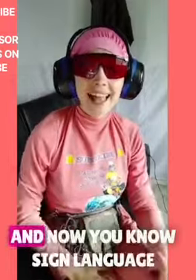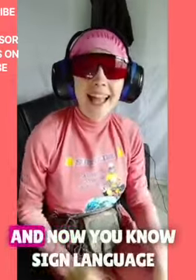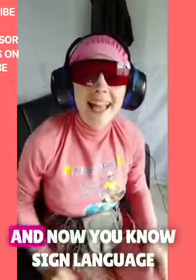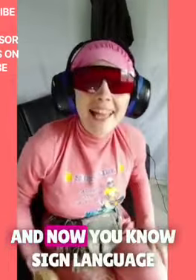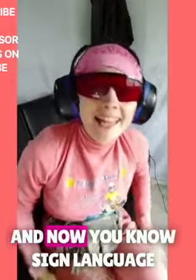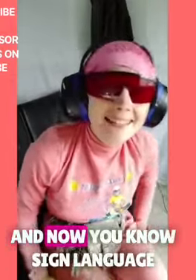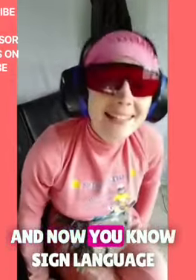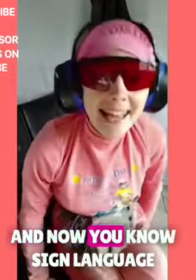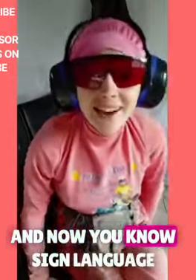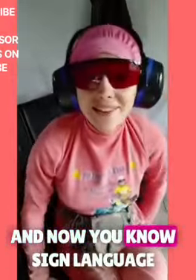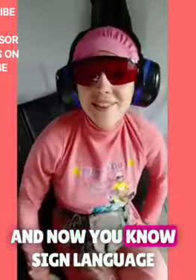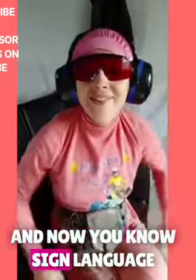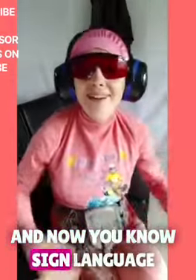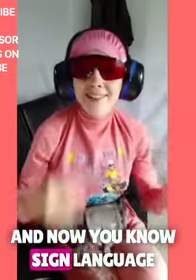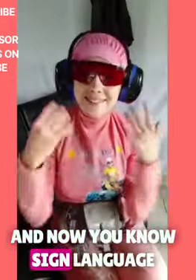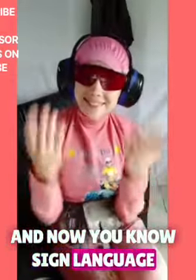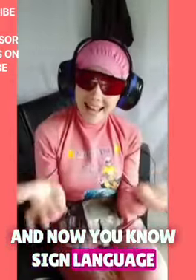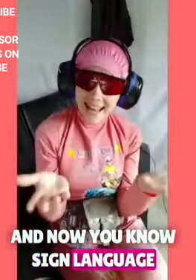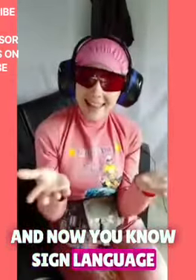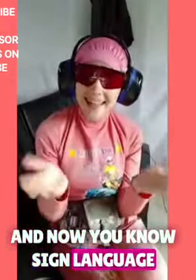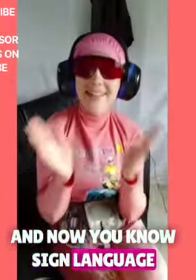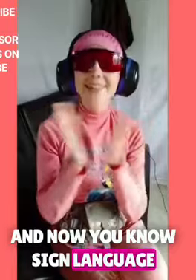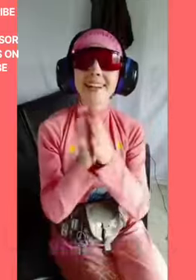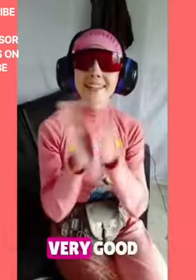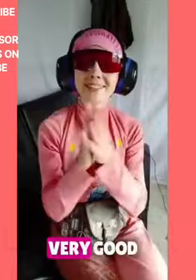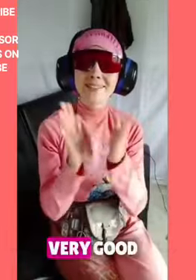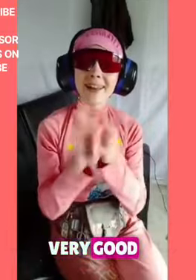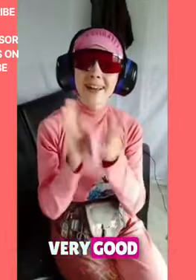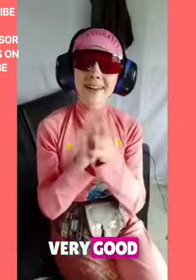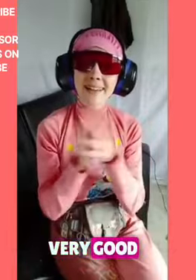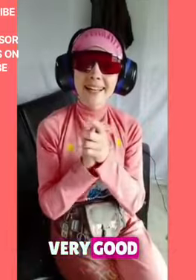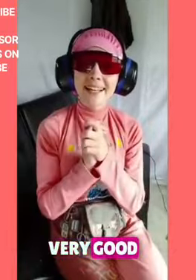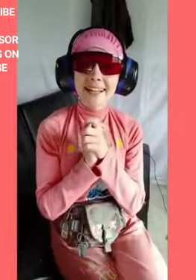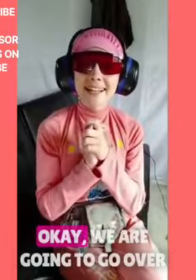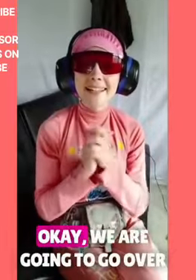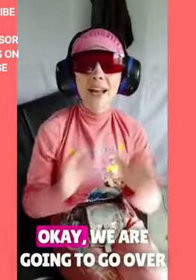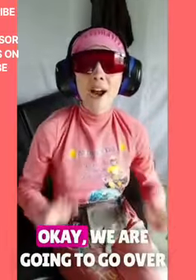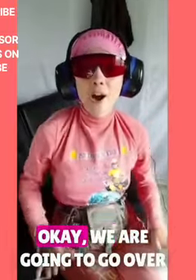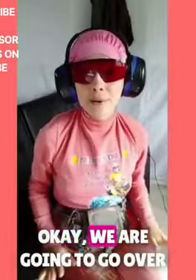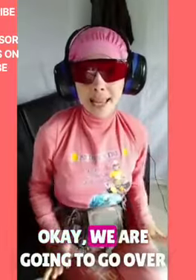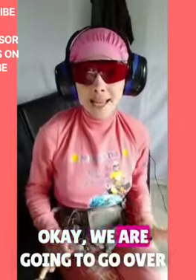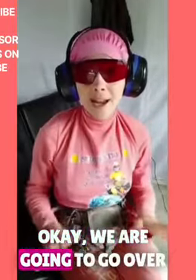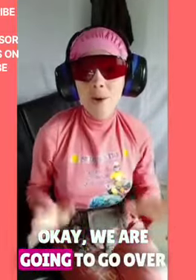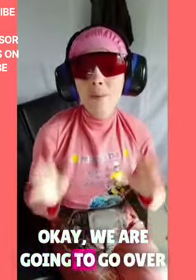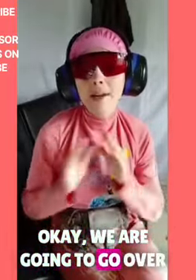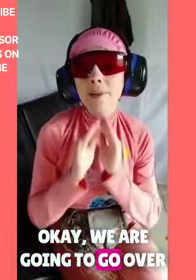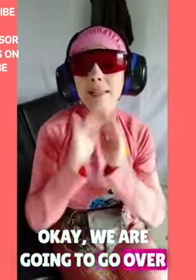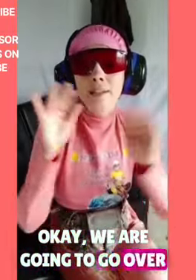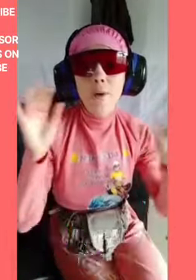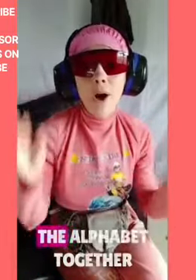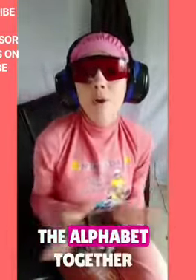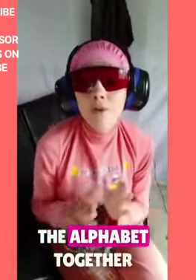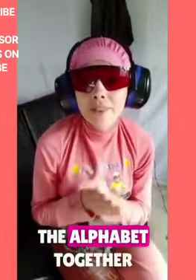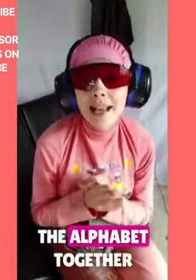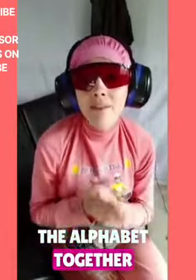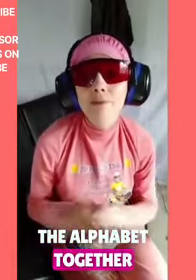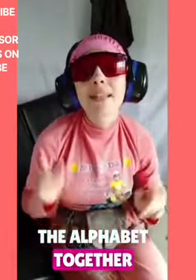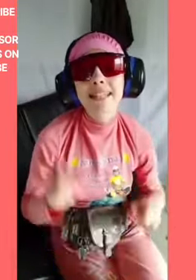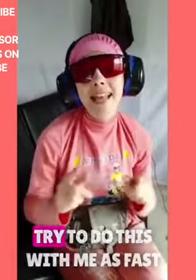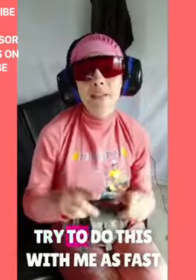And now you know sign language. Very good. Okay, we are going to go over the alphabet together. Try to